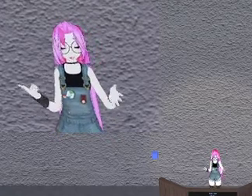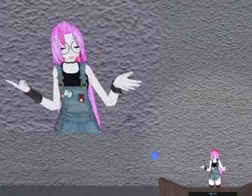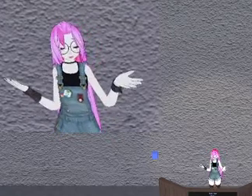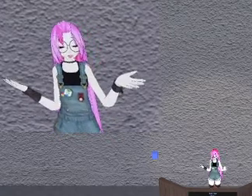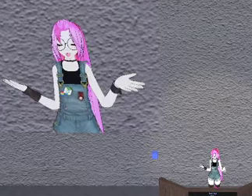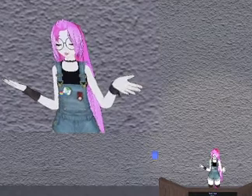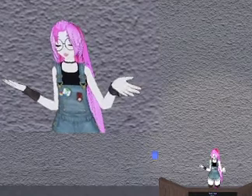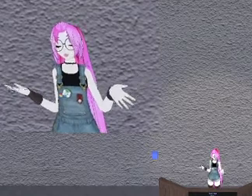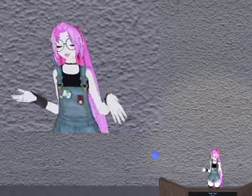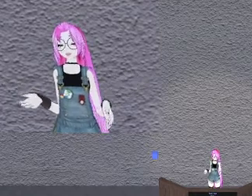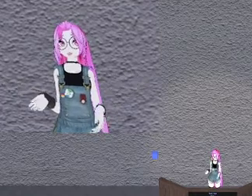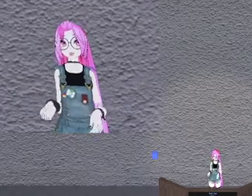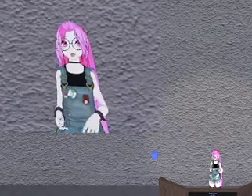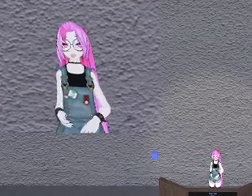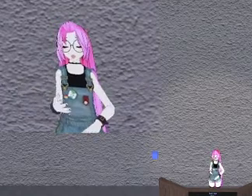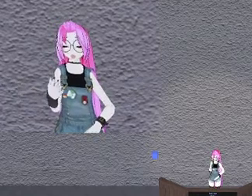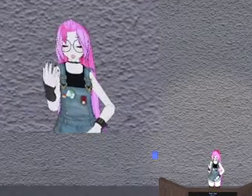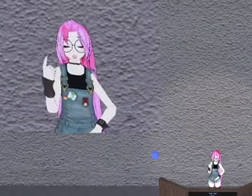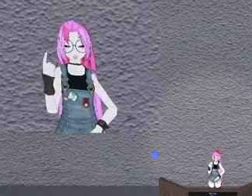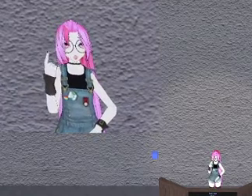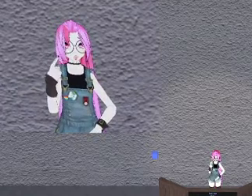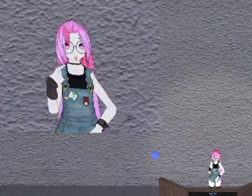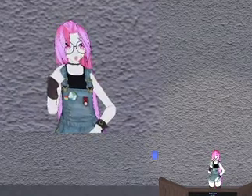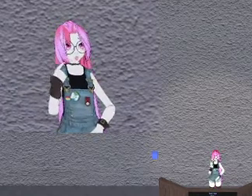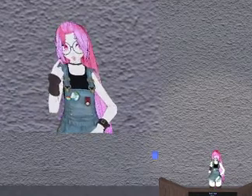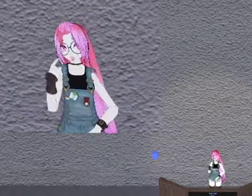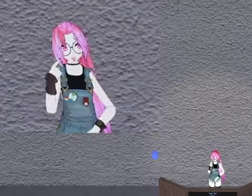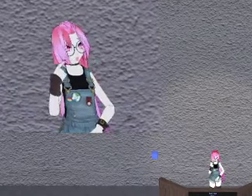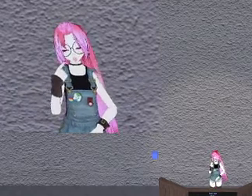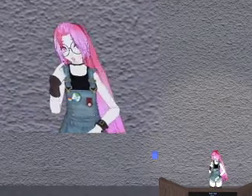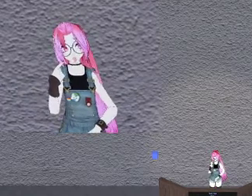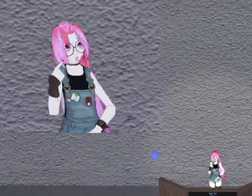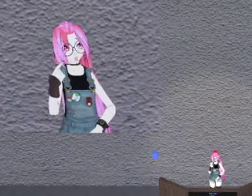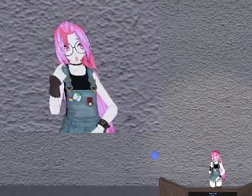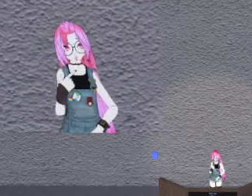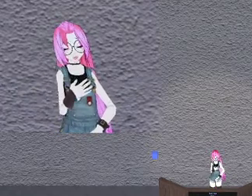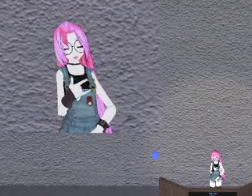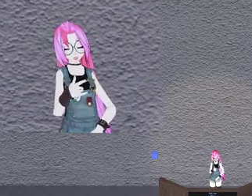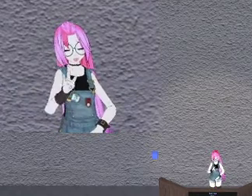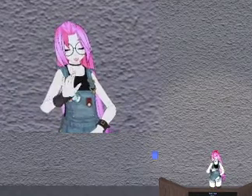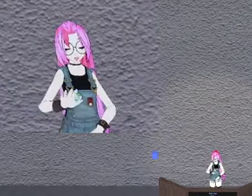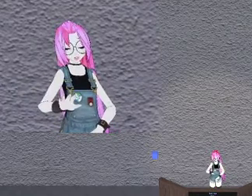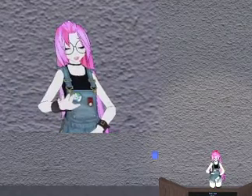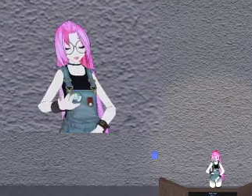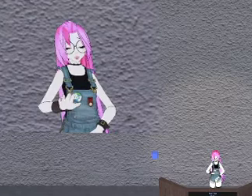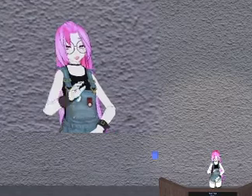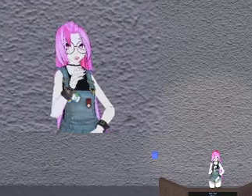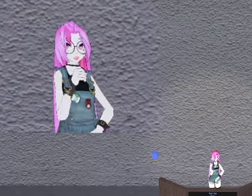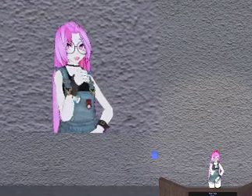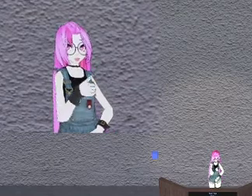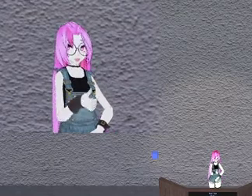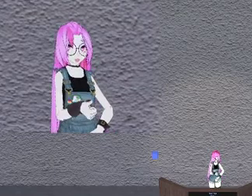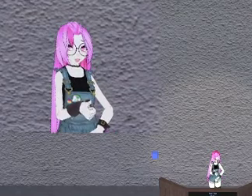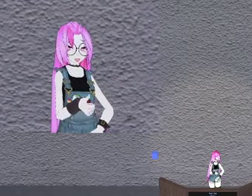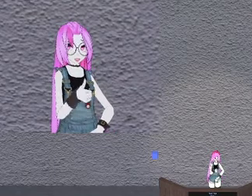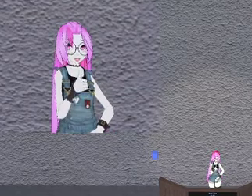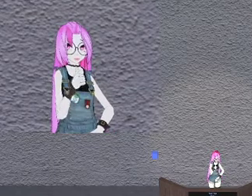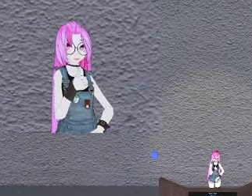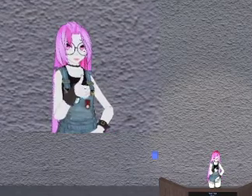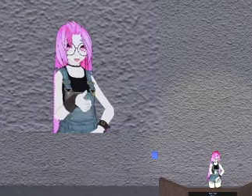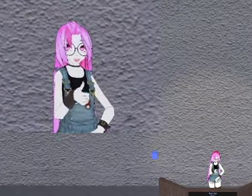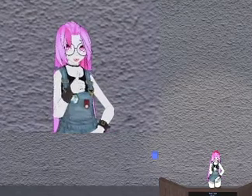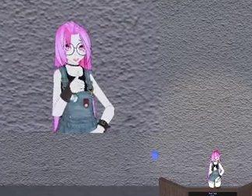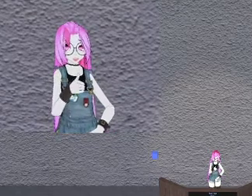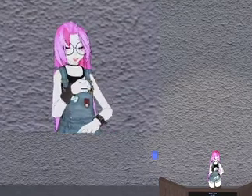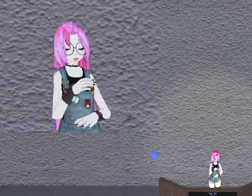like, "Huh?" Like so you're always going to use either that head shaking or that pushing away or that not. The only time you're